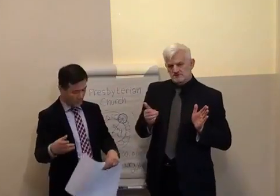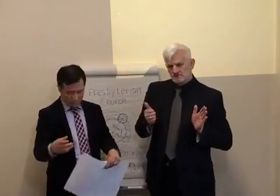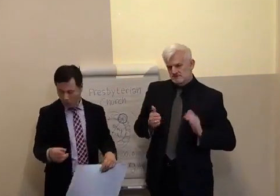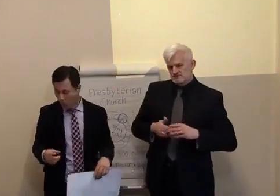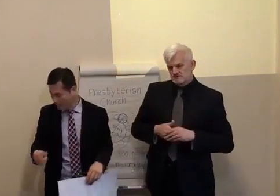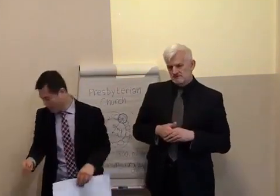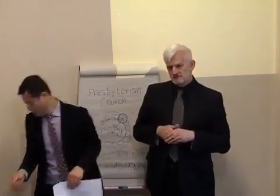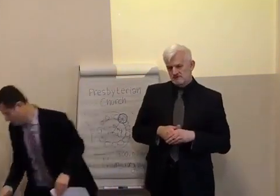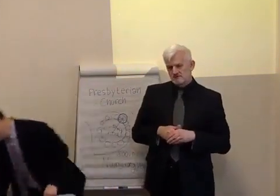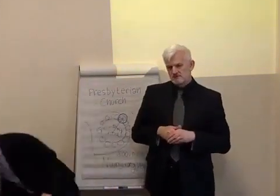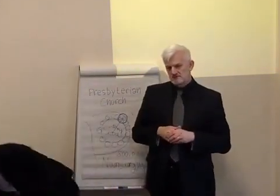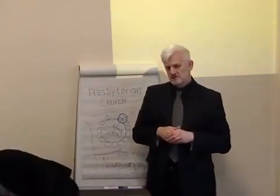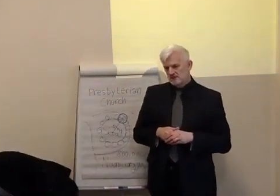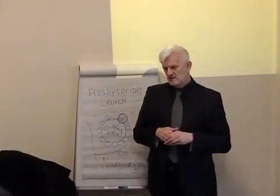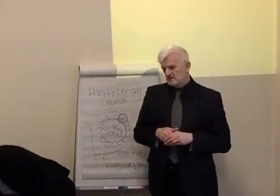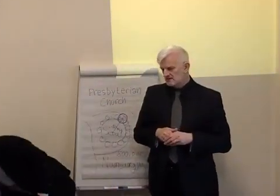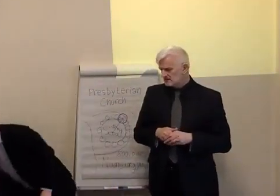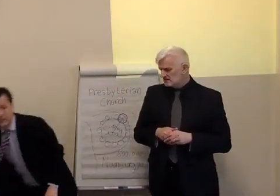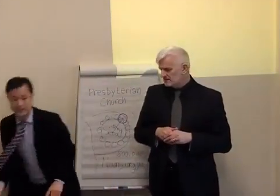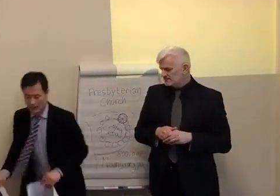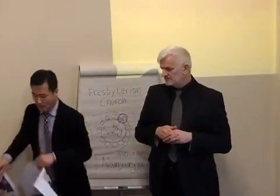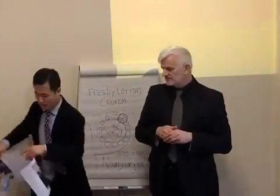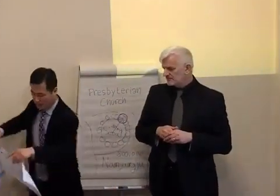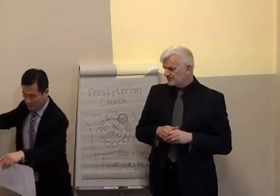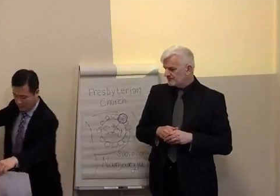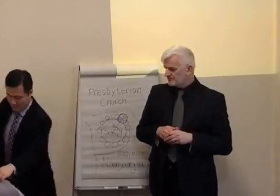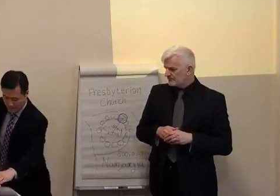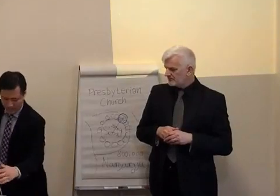So husband now starts.